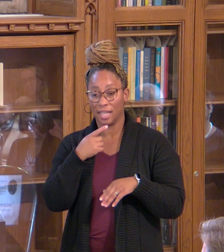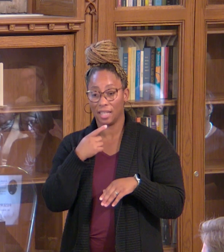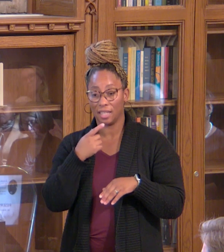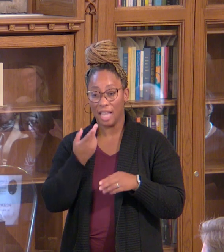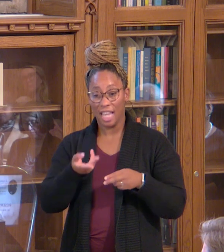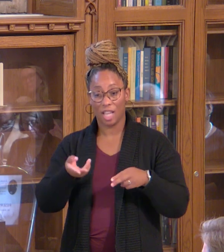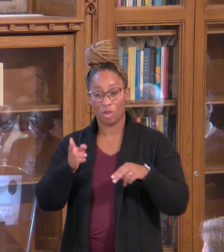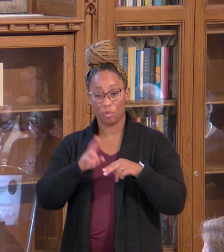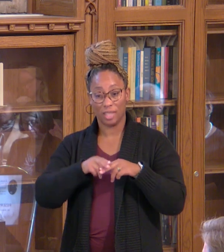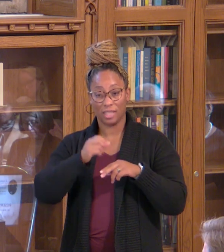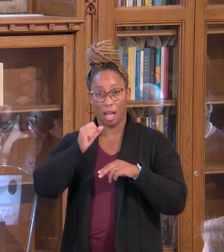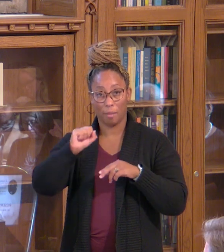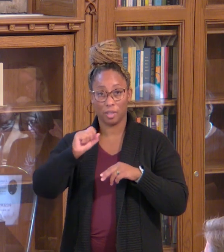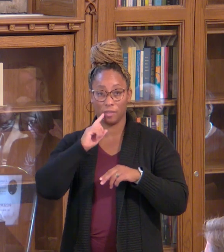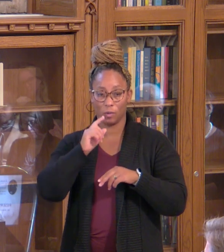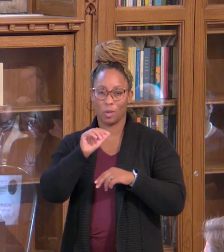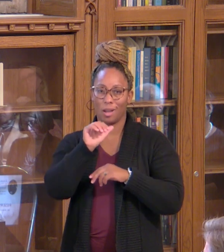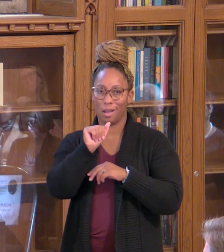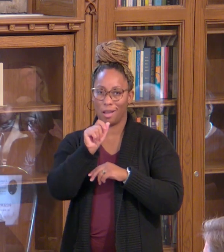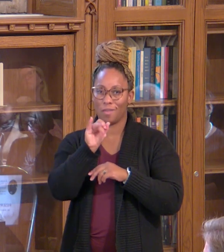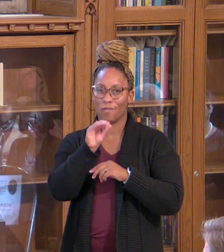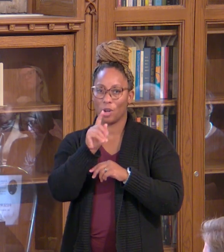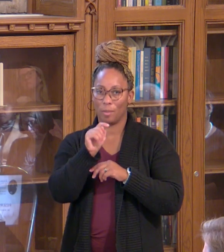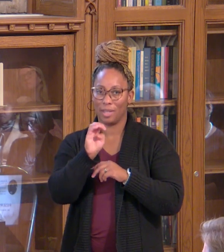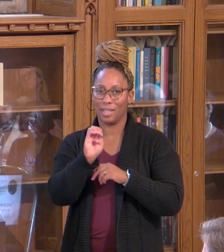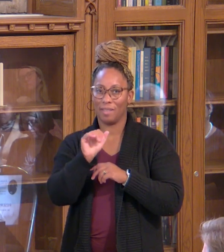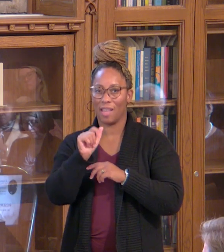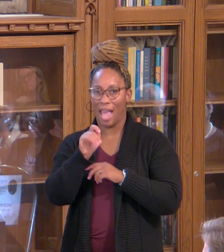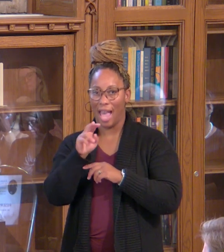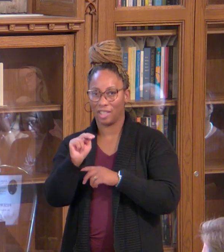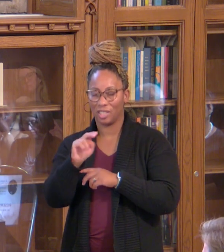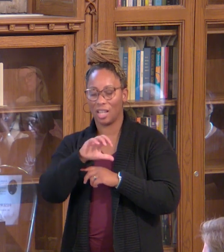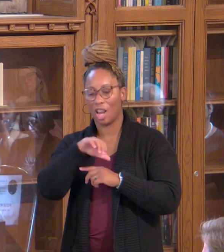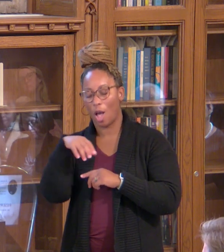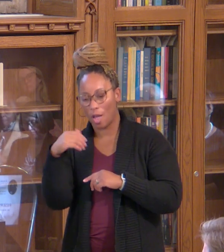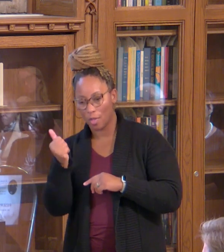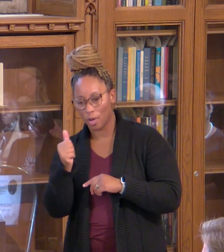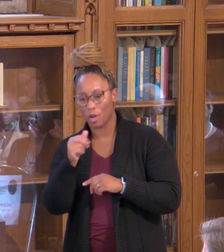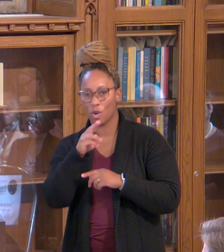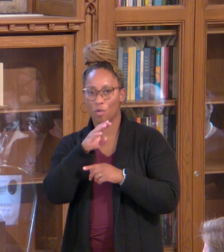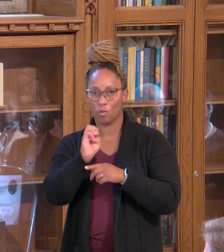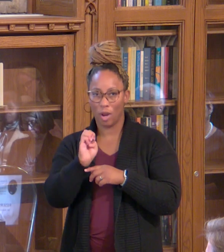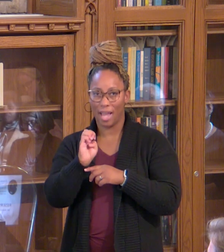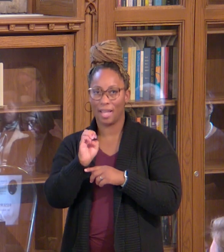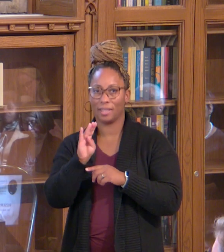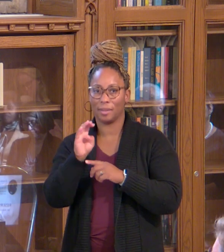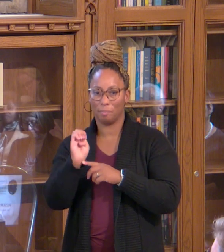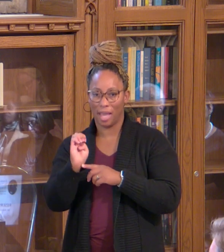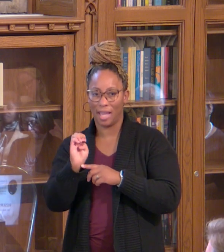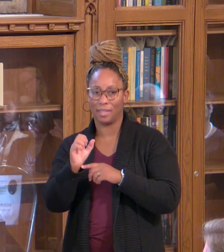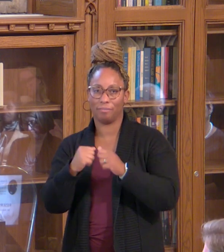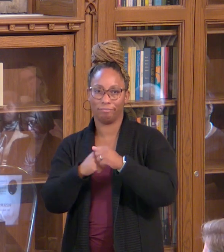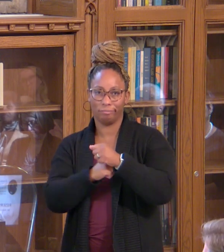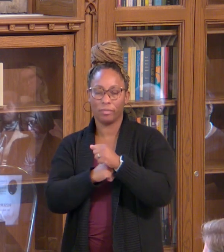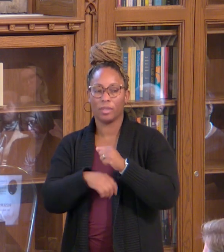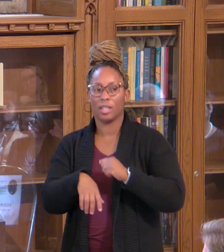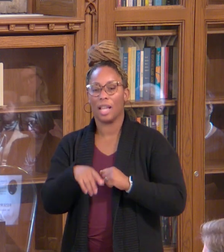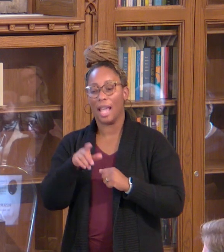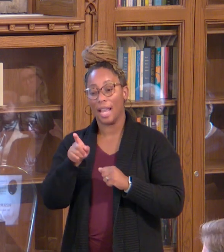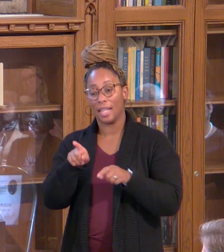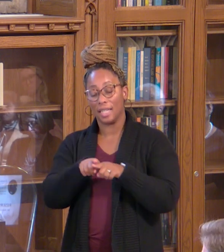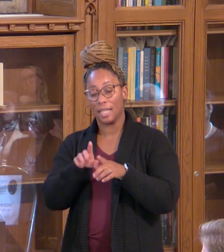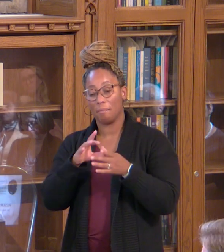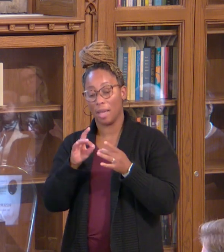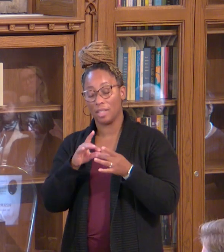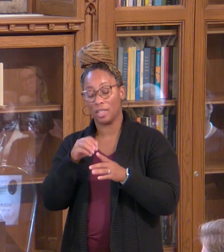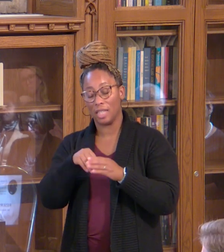increasing opposition to affirmative action and other race-based remedies the other thing he mentions in his book which